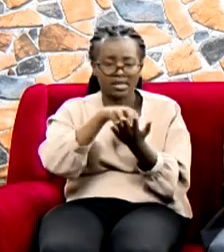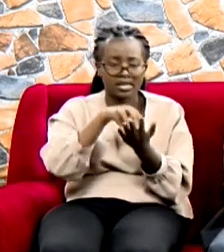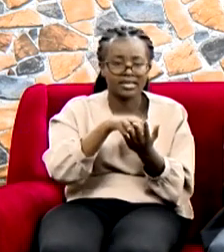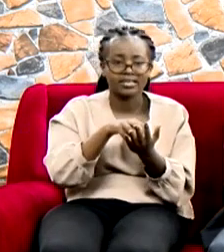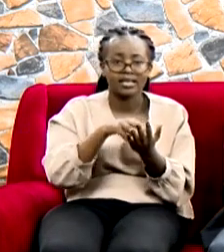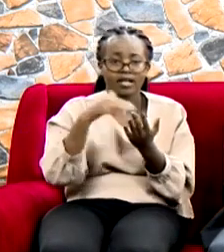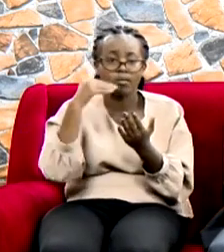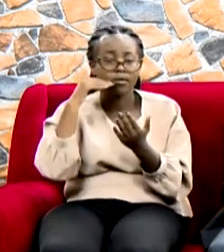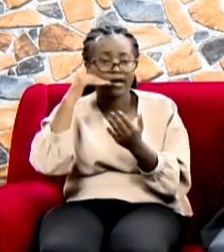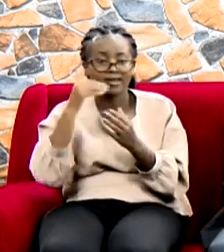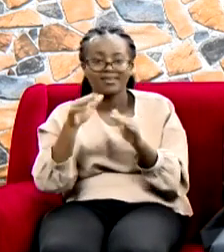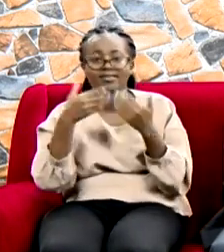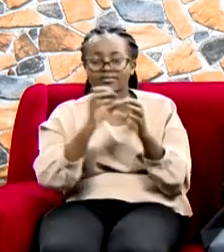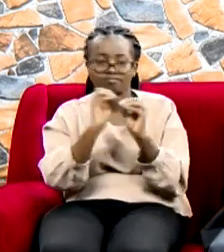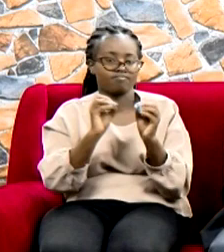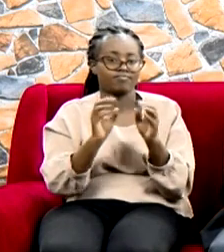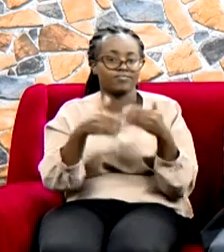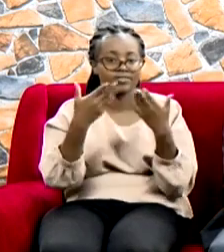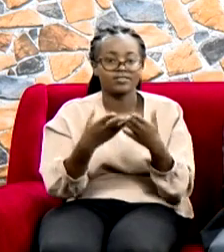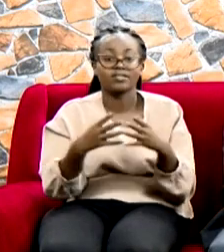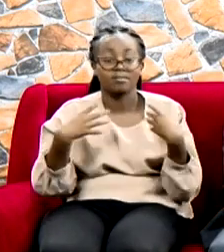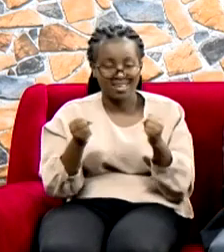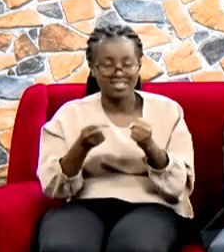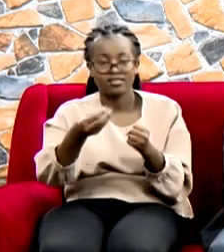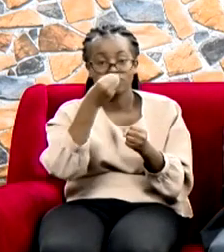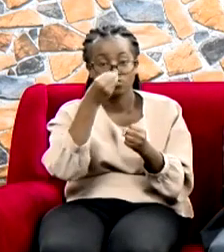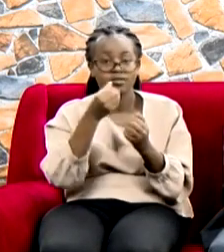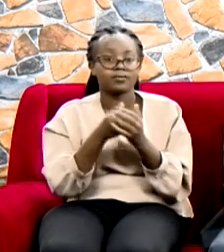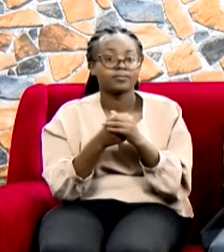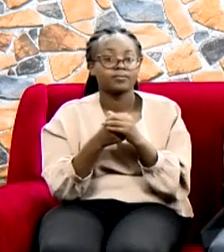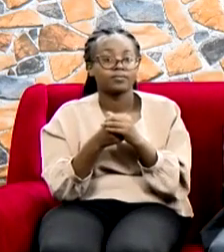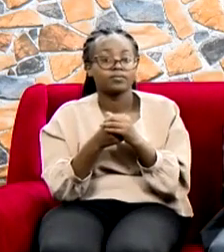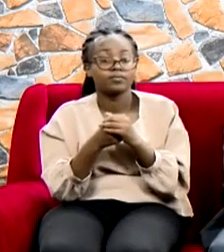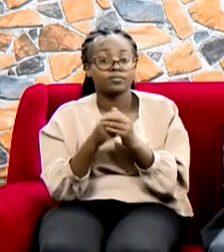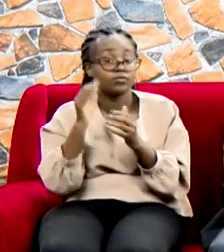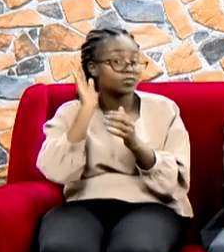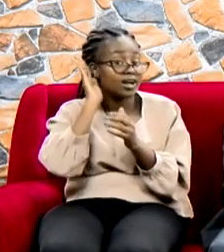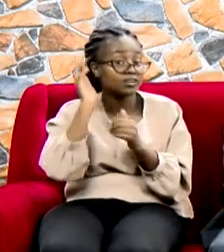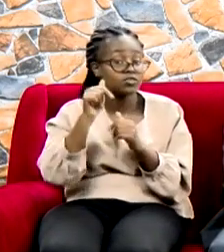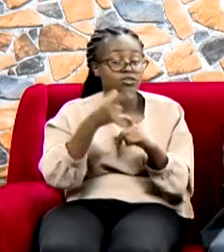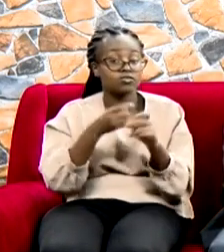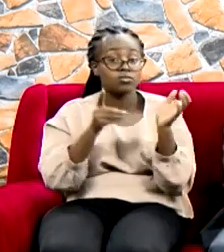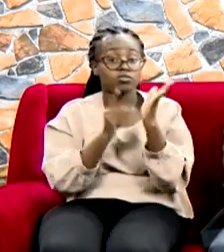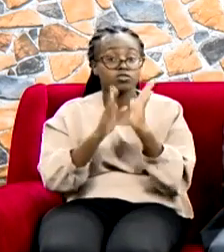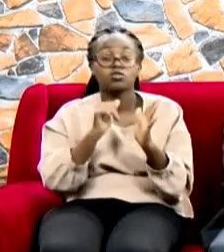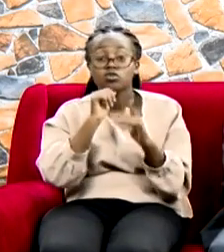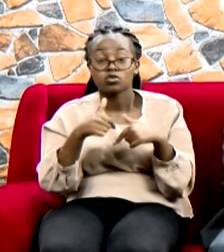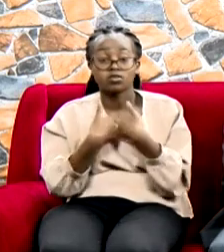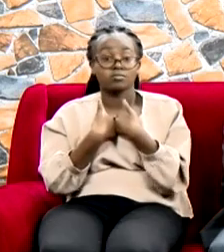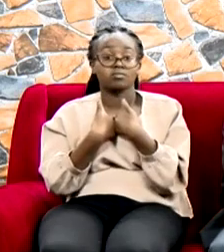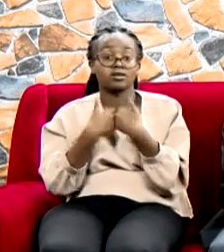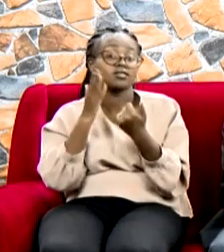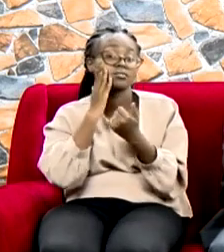of things, and give your child healthy diet. You heard it today from the doctor, not from me